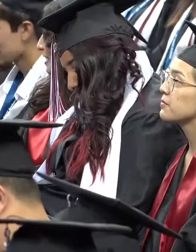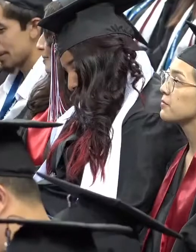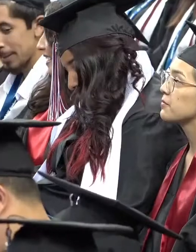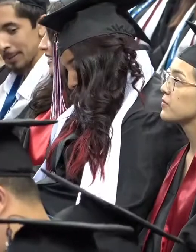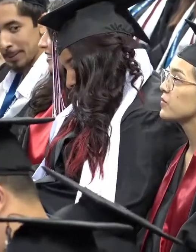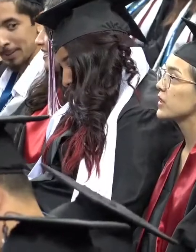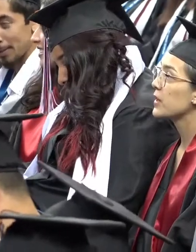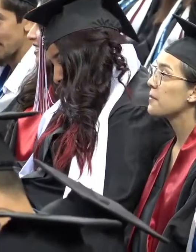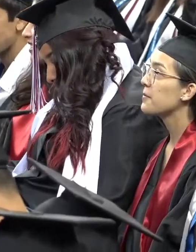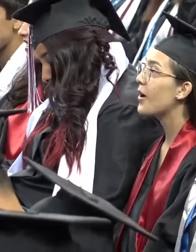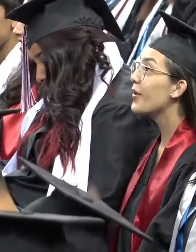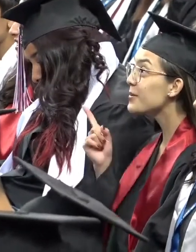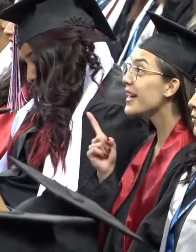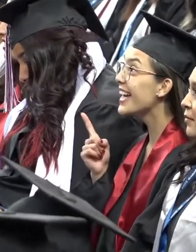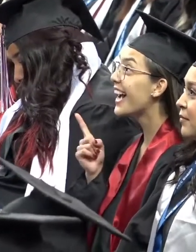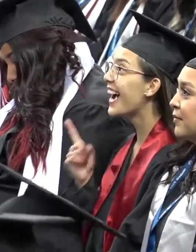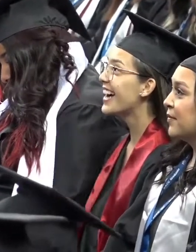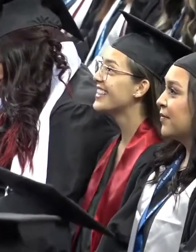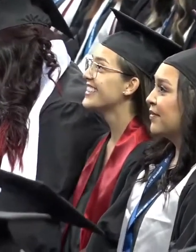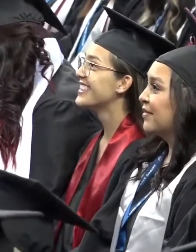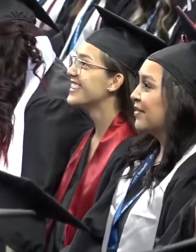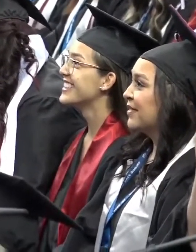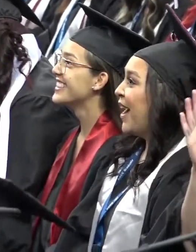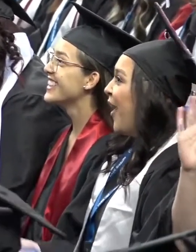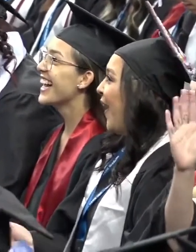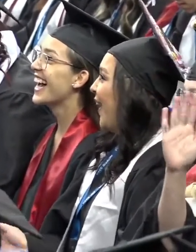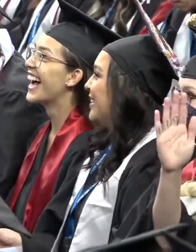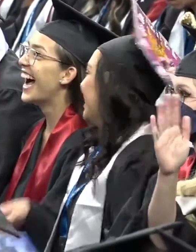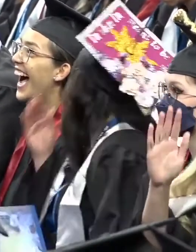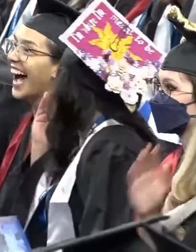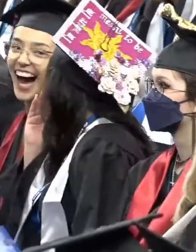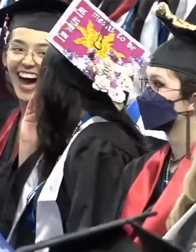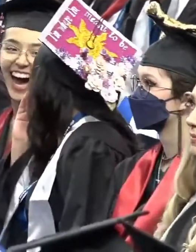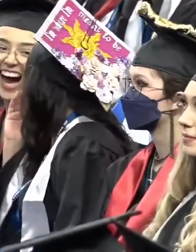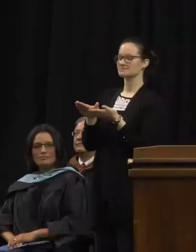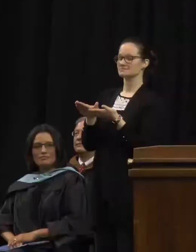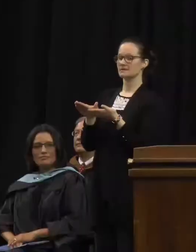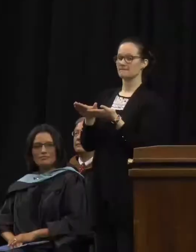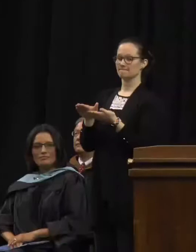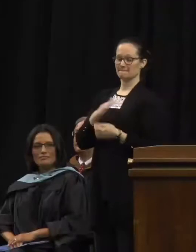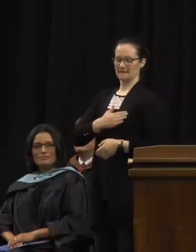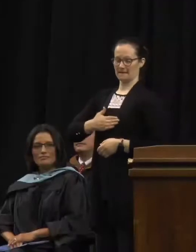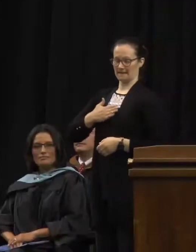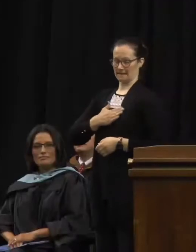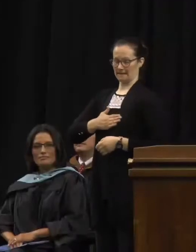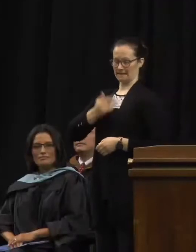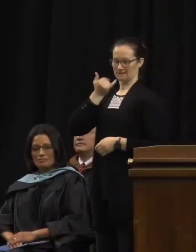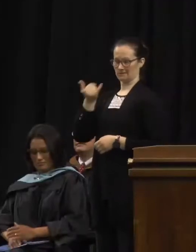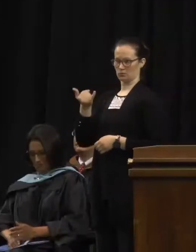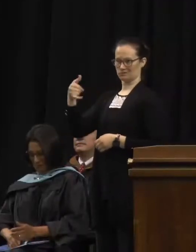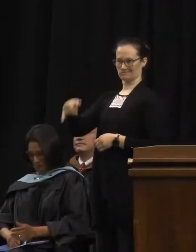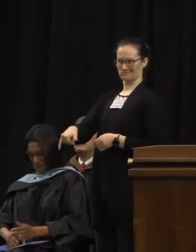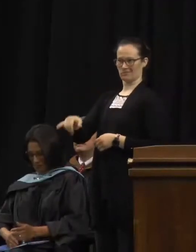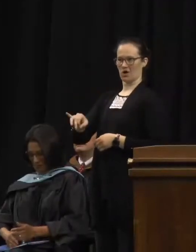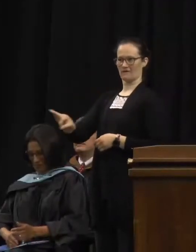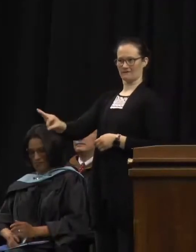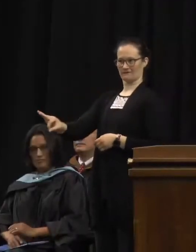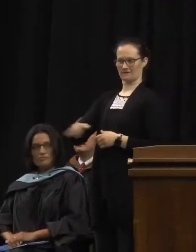understanding. As a courtesy, we ask that you please silence your cell phones.